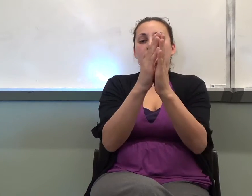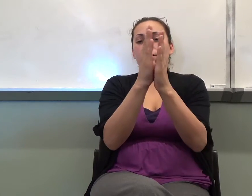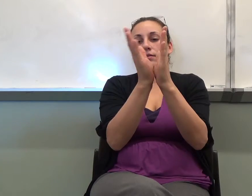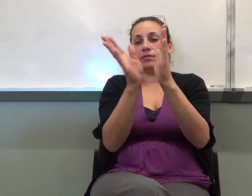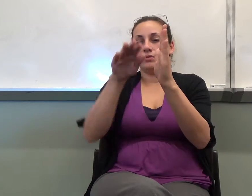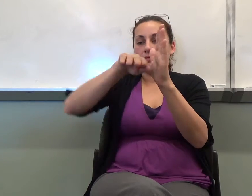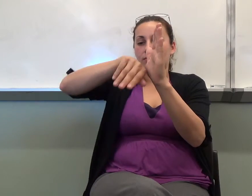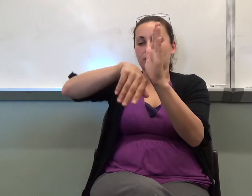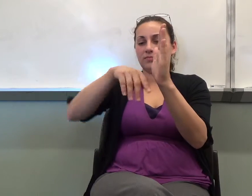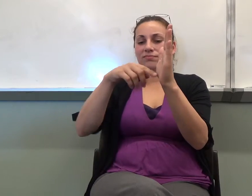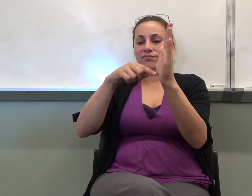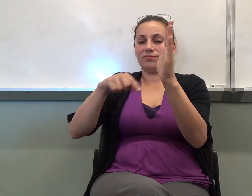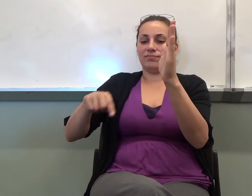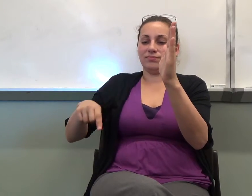right there.